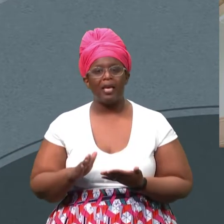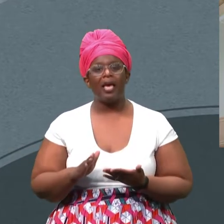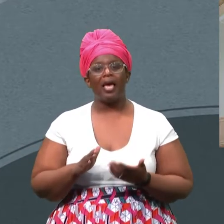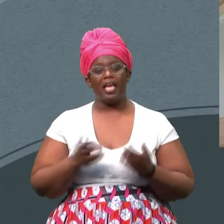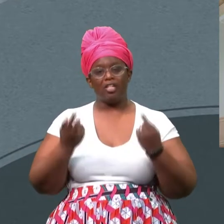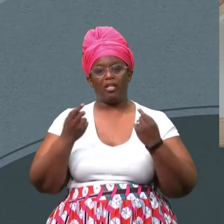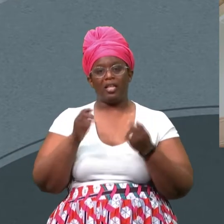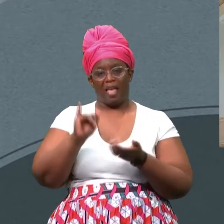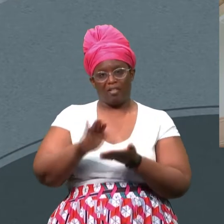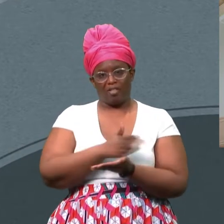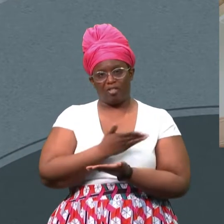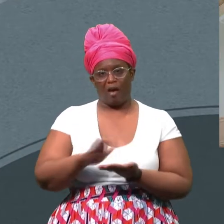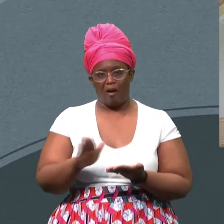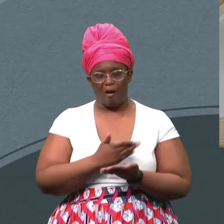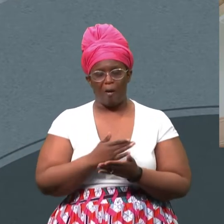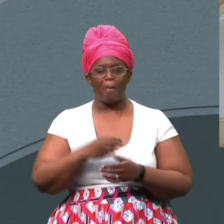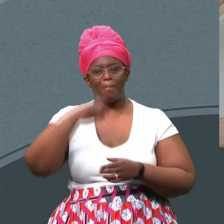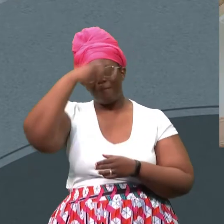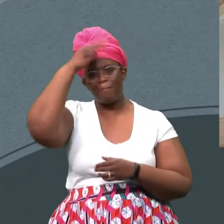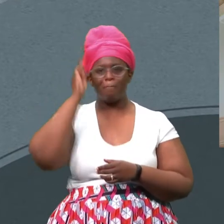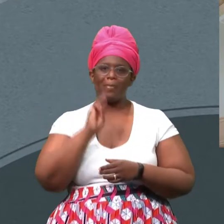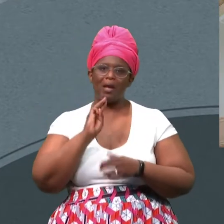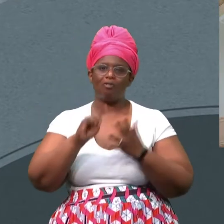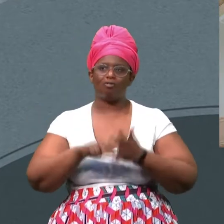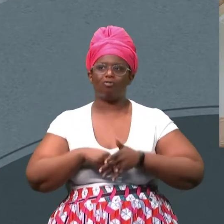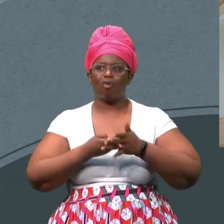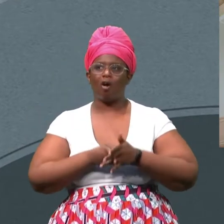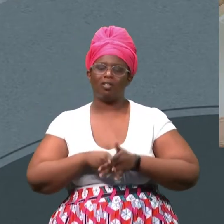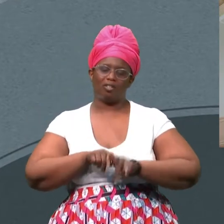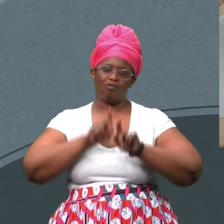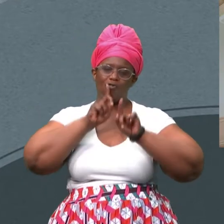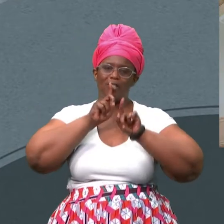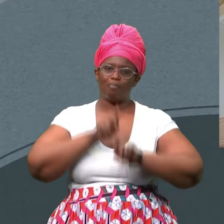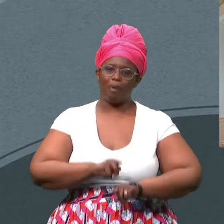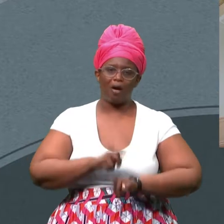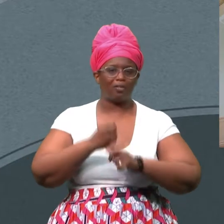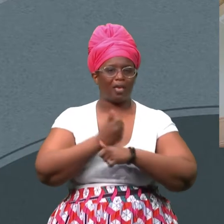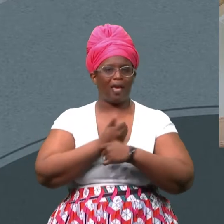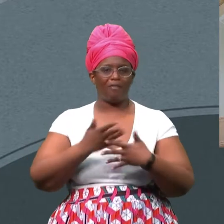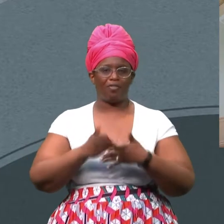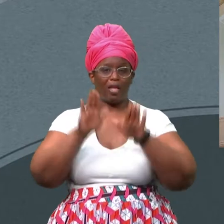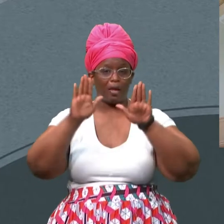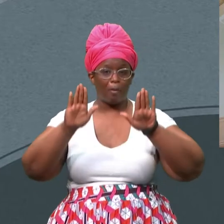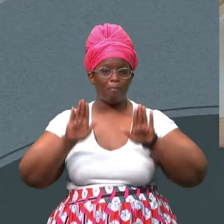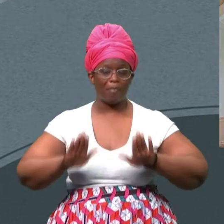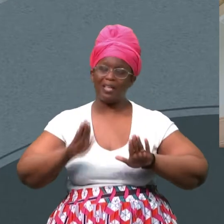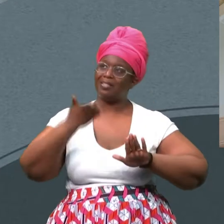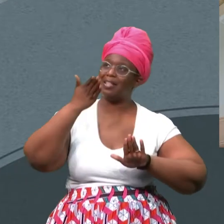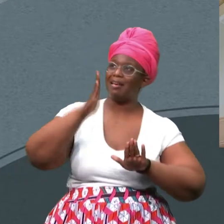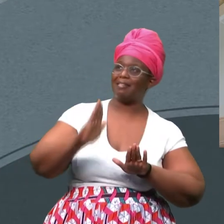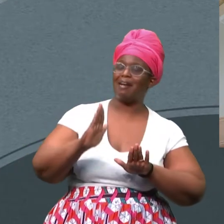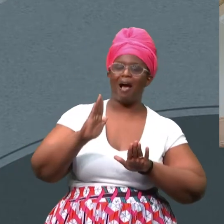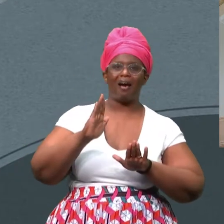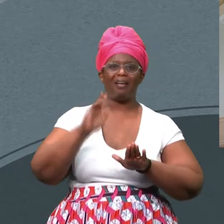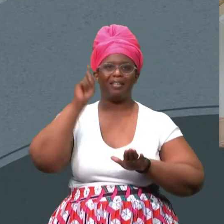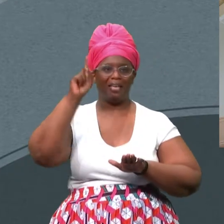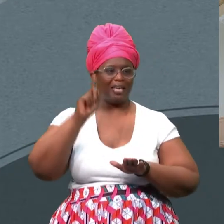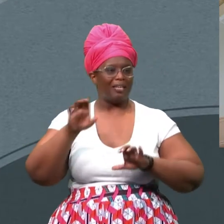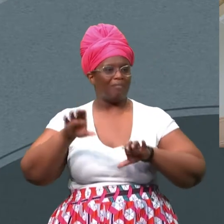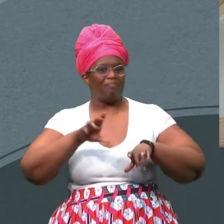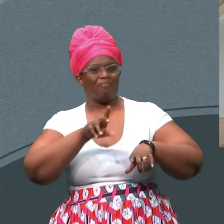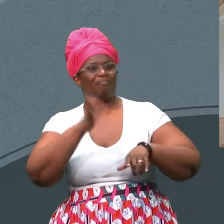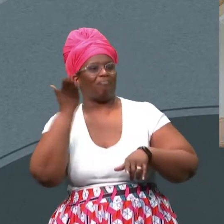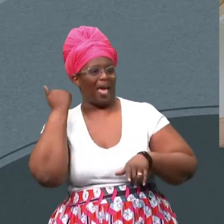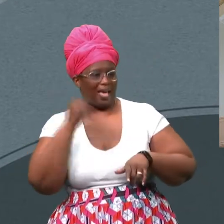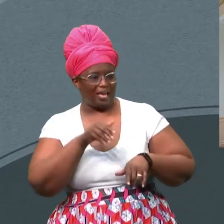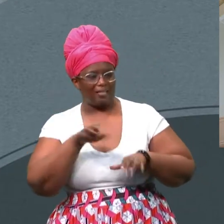I'm there almost. To respond to everything amazing that God has done and is